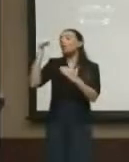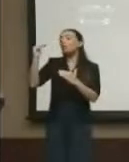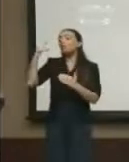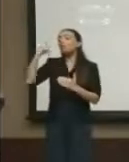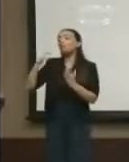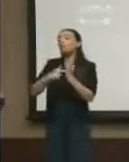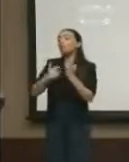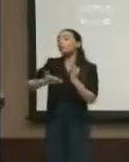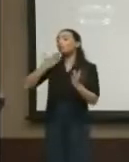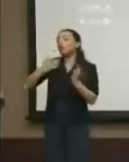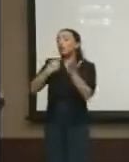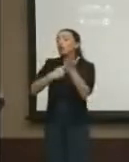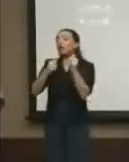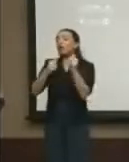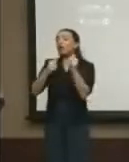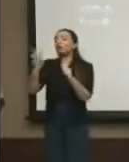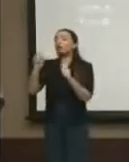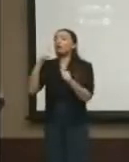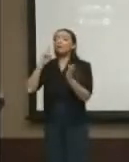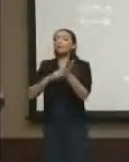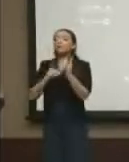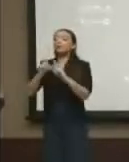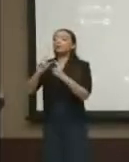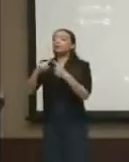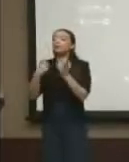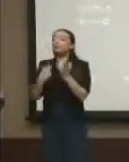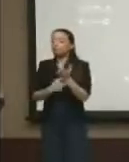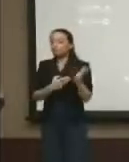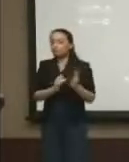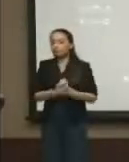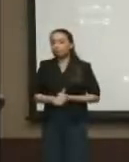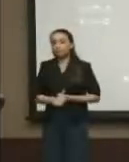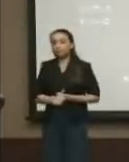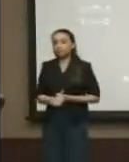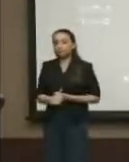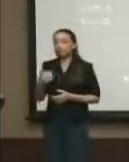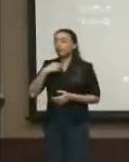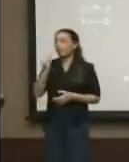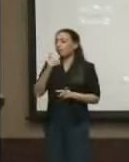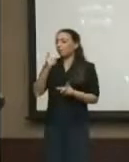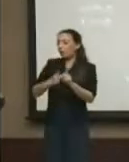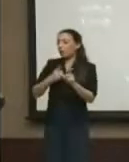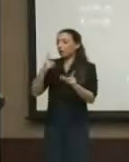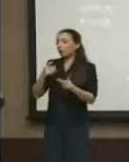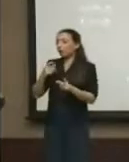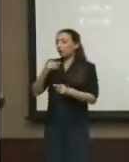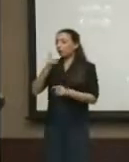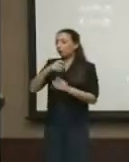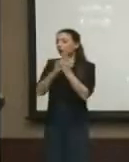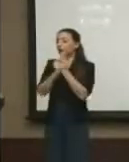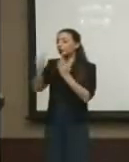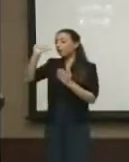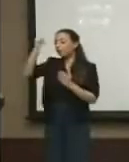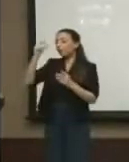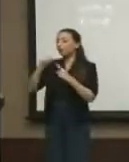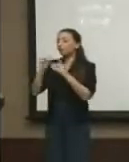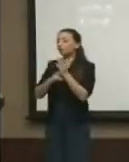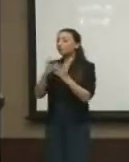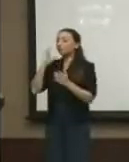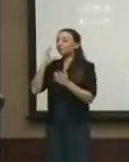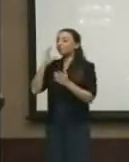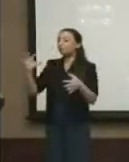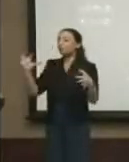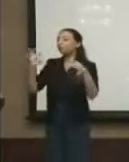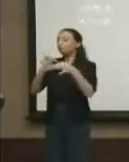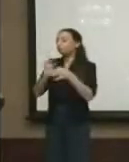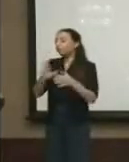training programs available. I'm very happy to share that in about a year's time, we have increased the sectors from 6